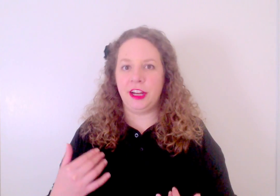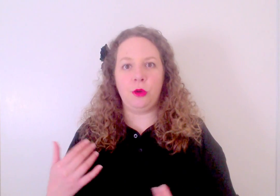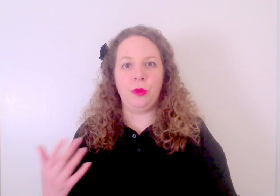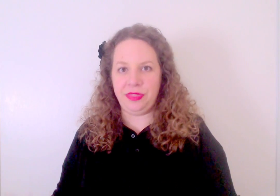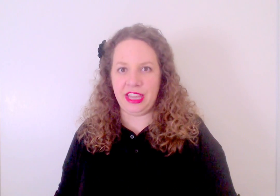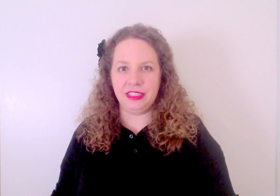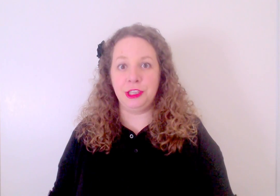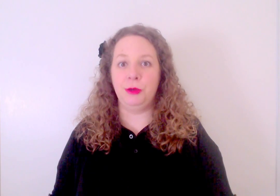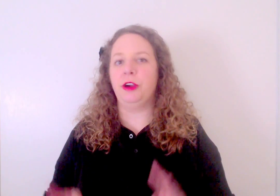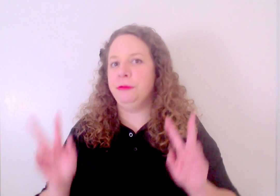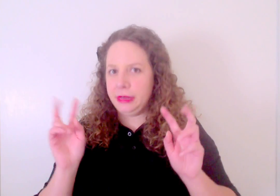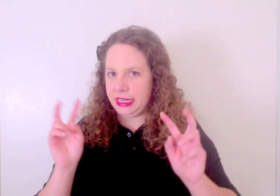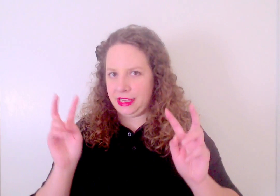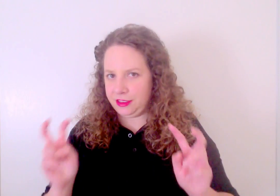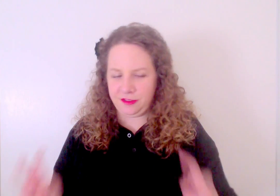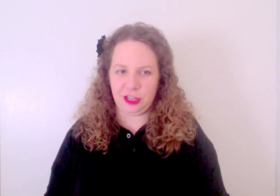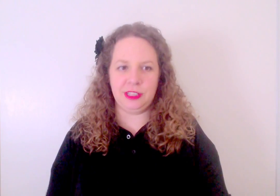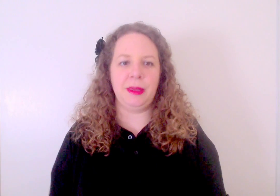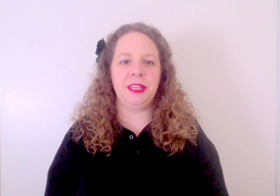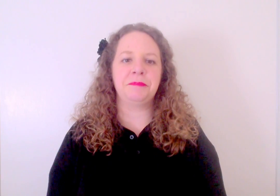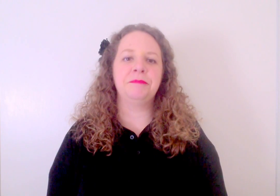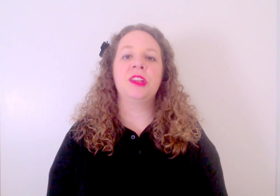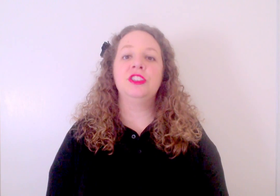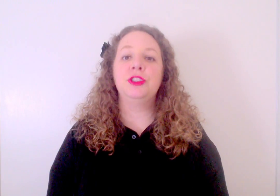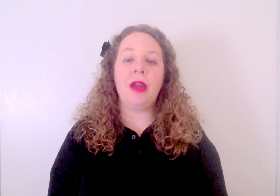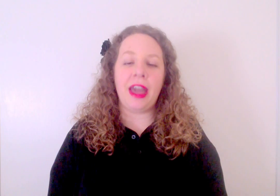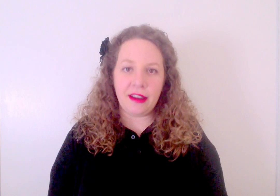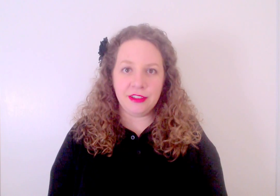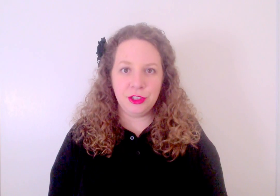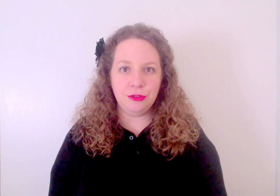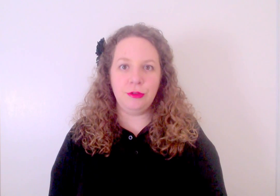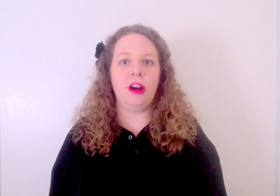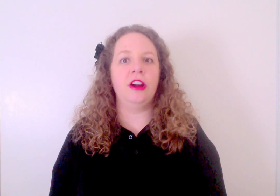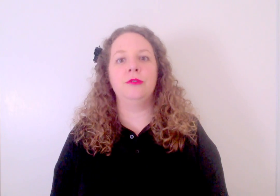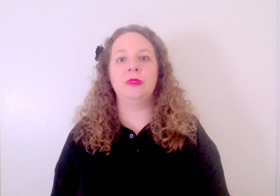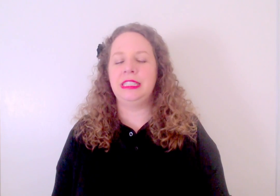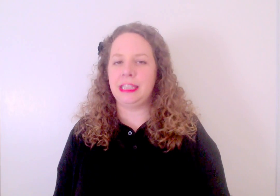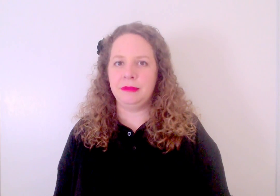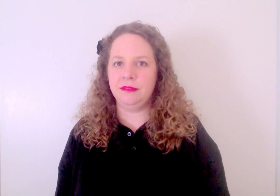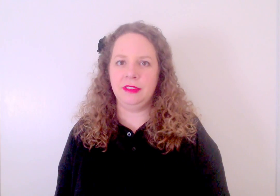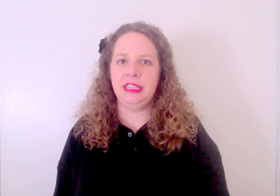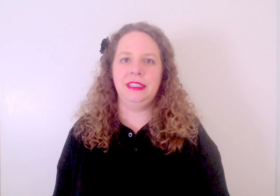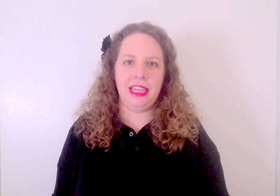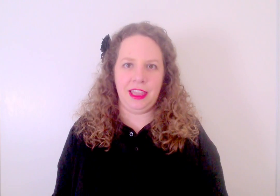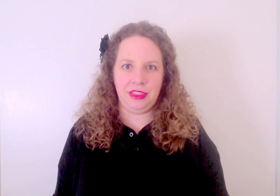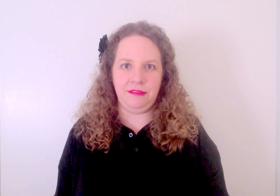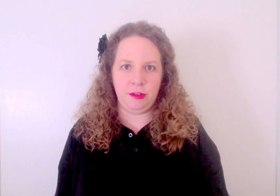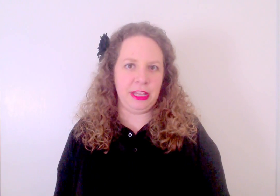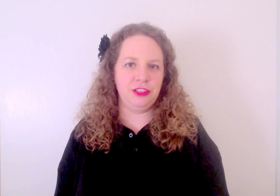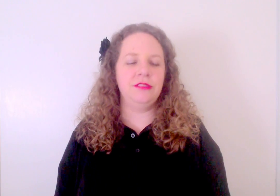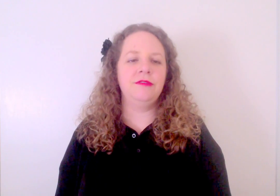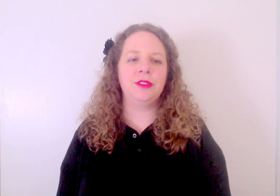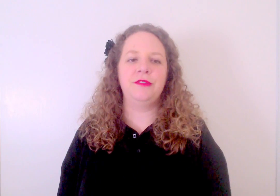out what they said. You are reading the fingerspelling. So as you are receptively taking in the information for the